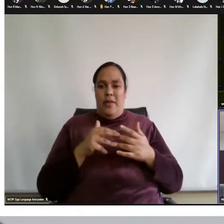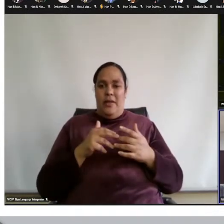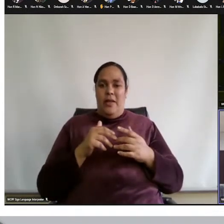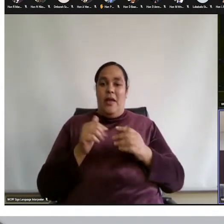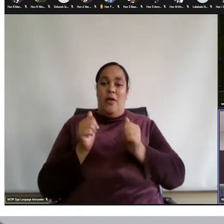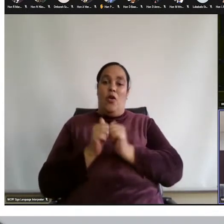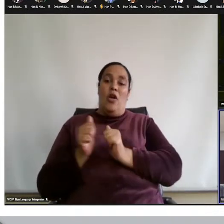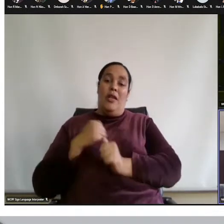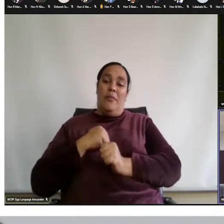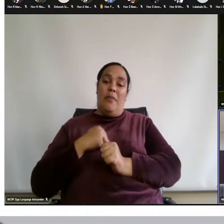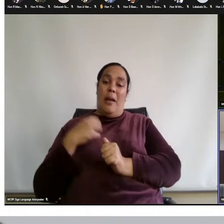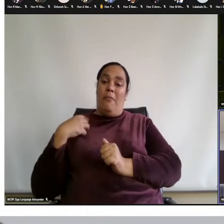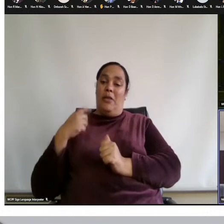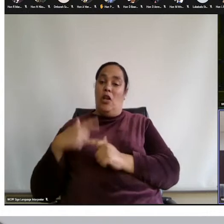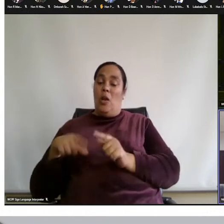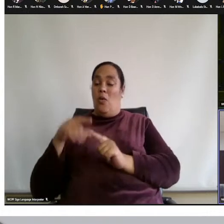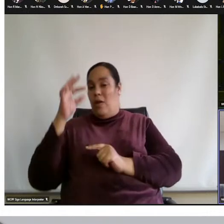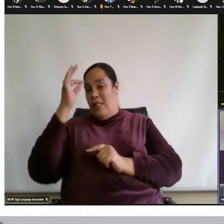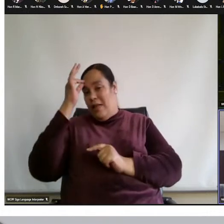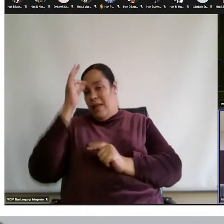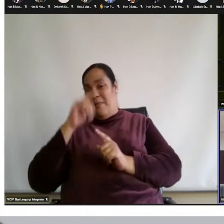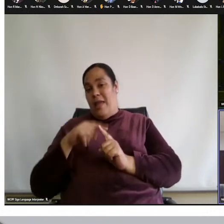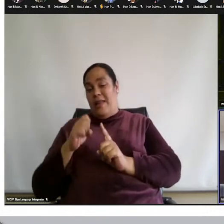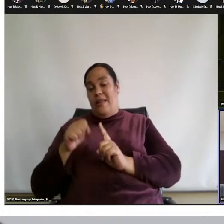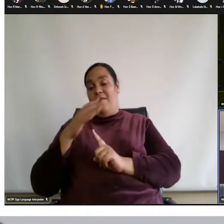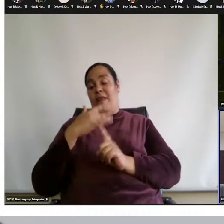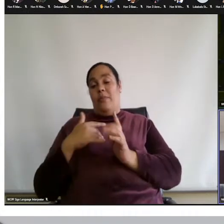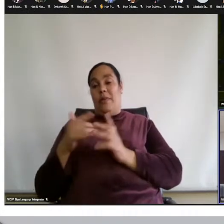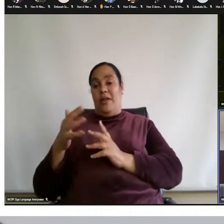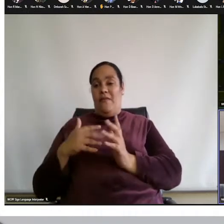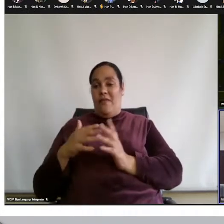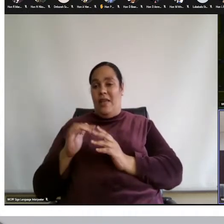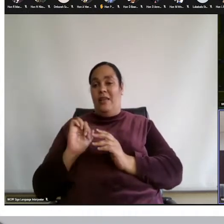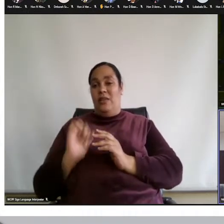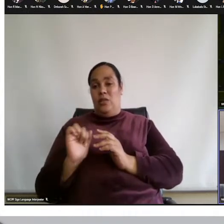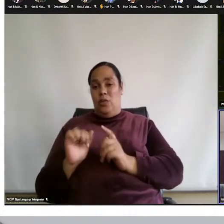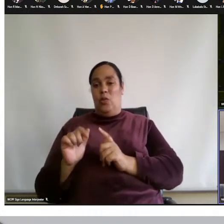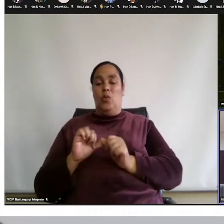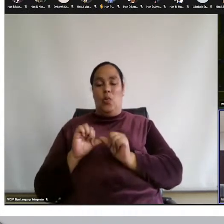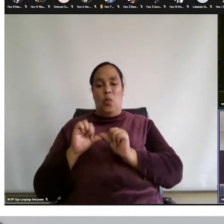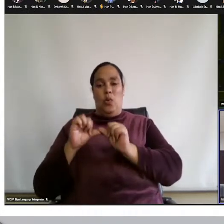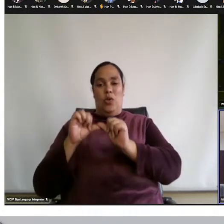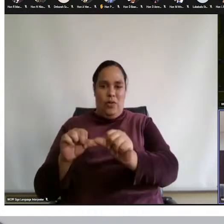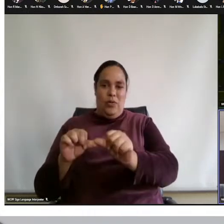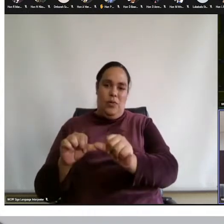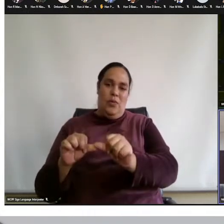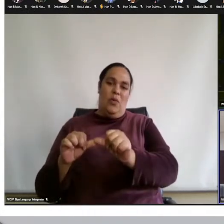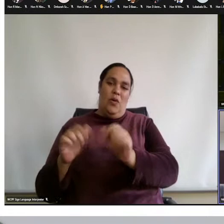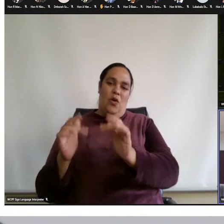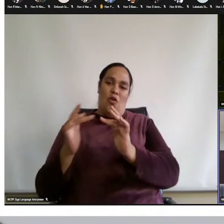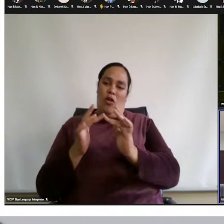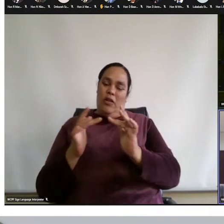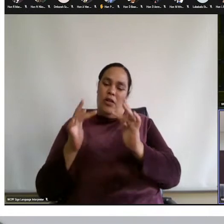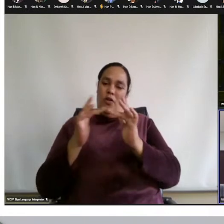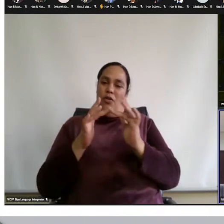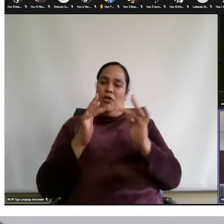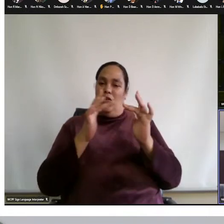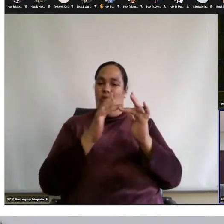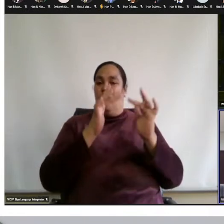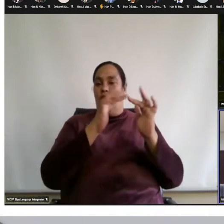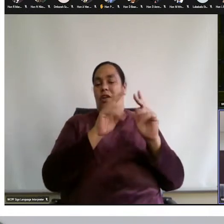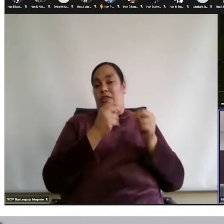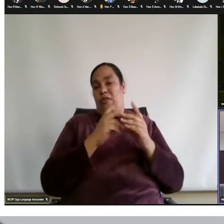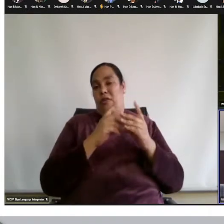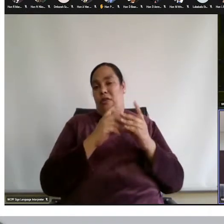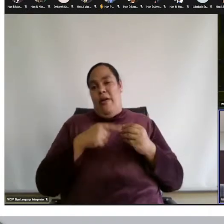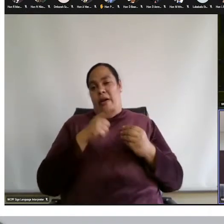colleague, the Minister of Local Government and Environmental Affairs, are in continuous contact with the National Department in